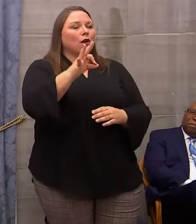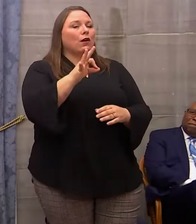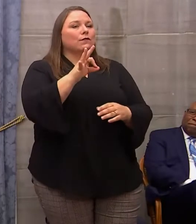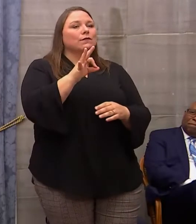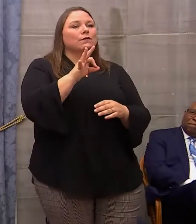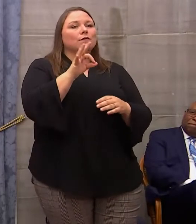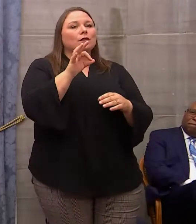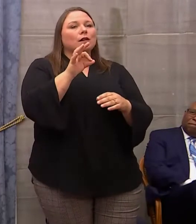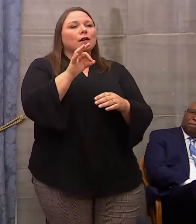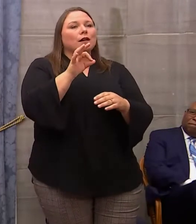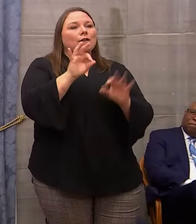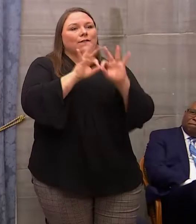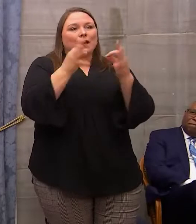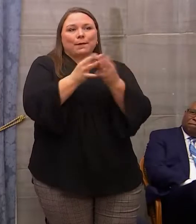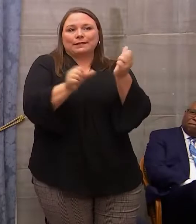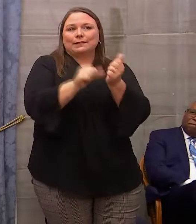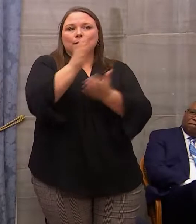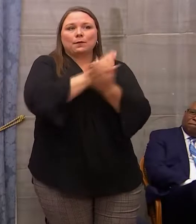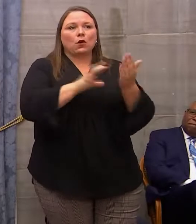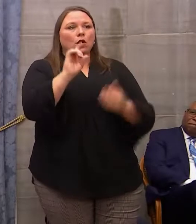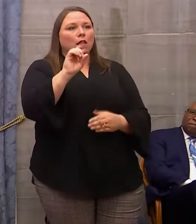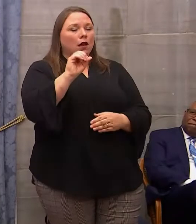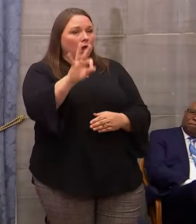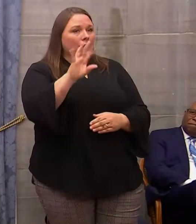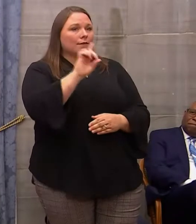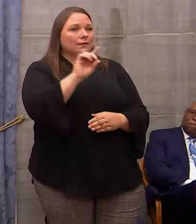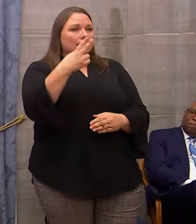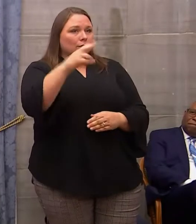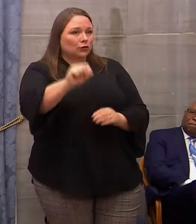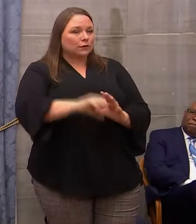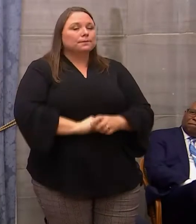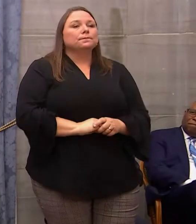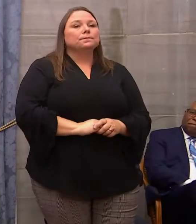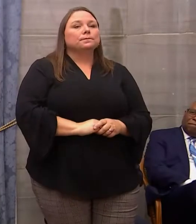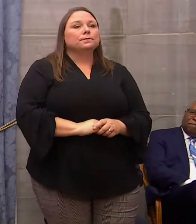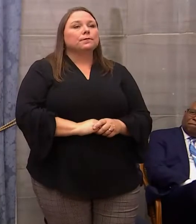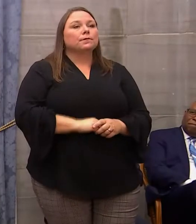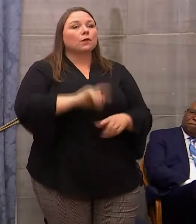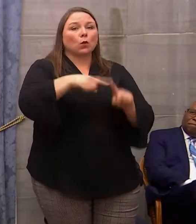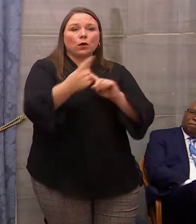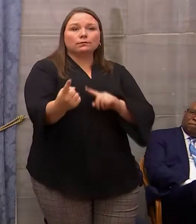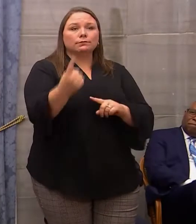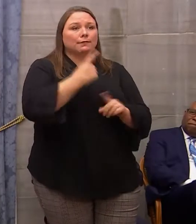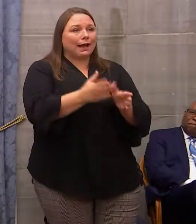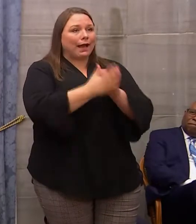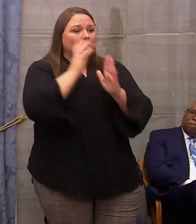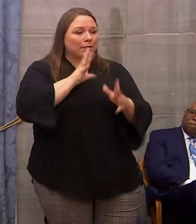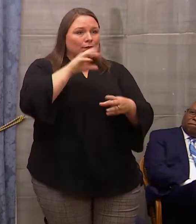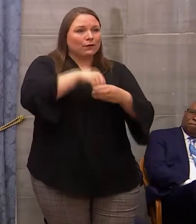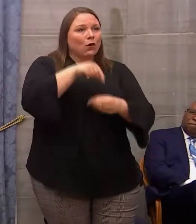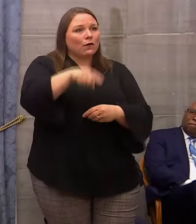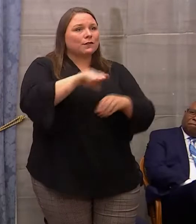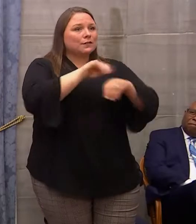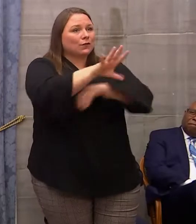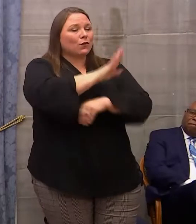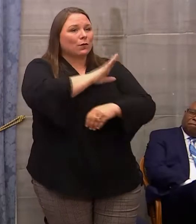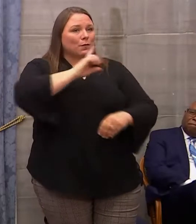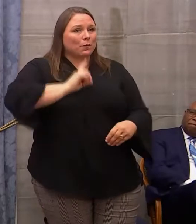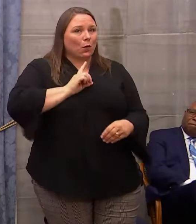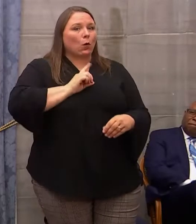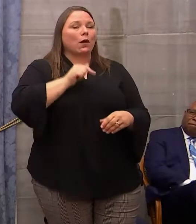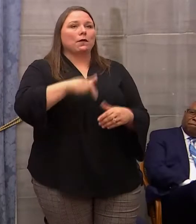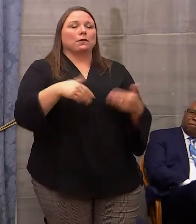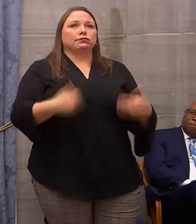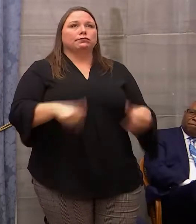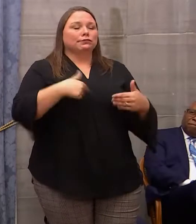Human Services Family Assistance. When I was approached to become a member of the Families First Advisory Board, this